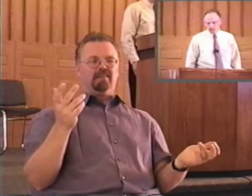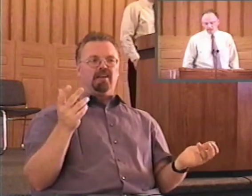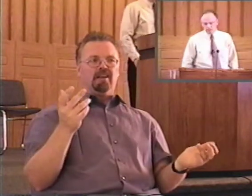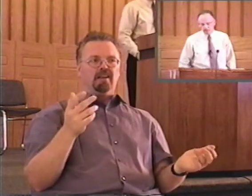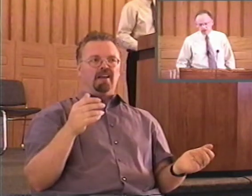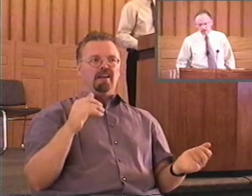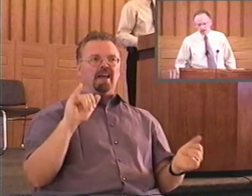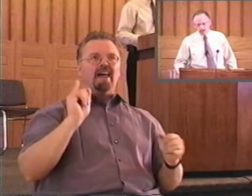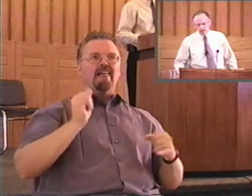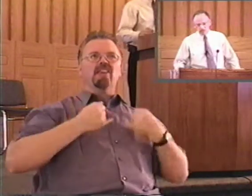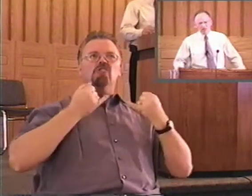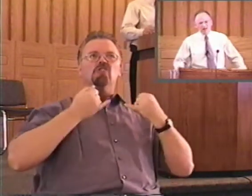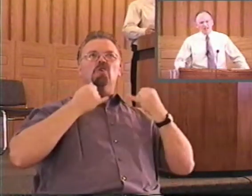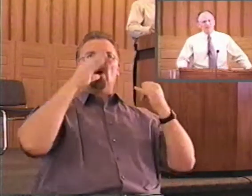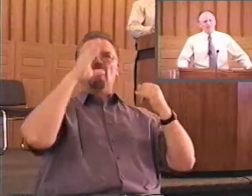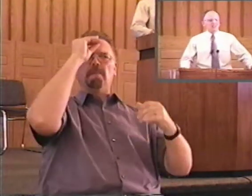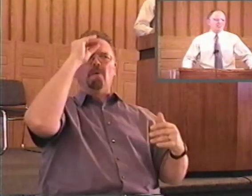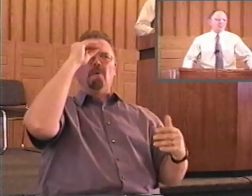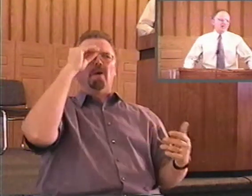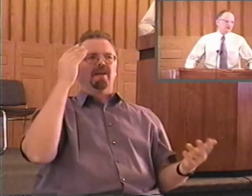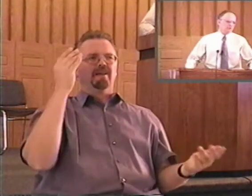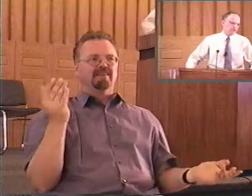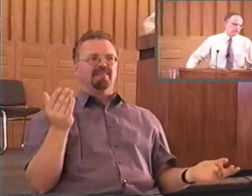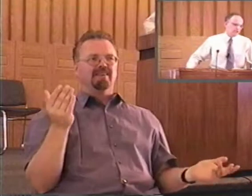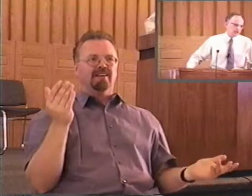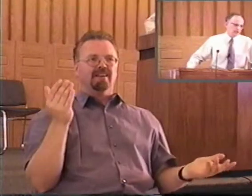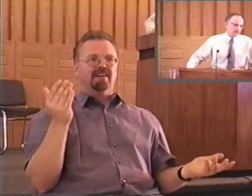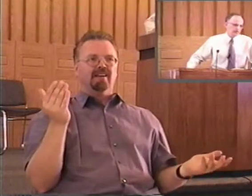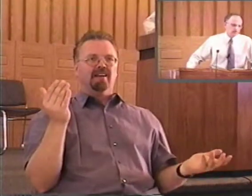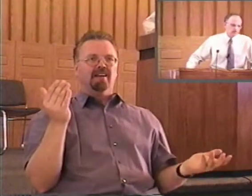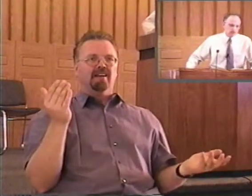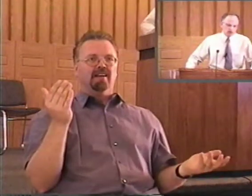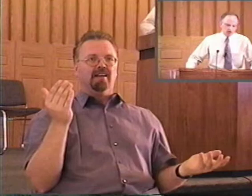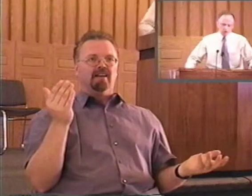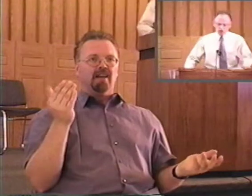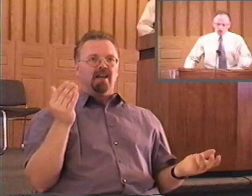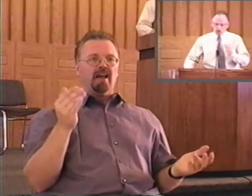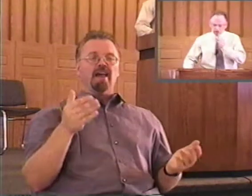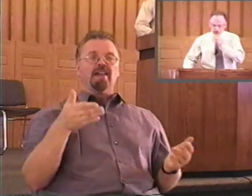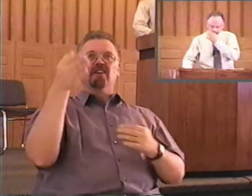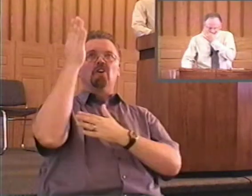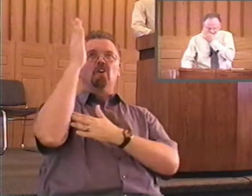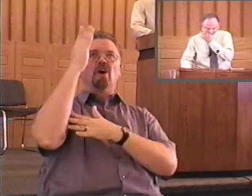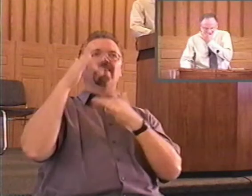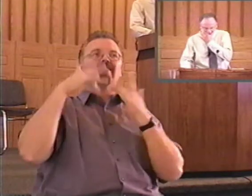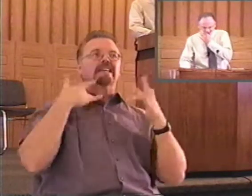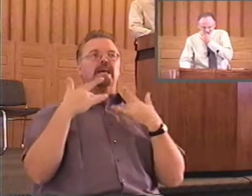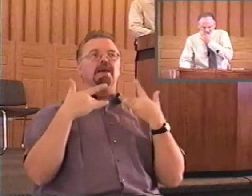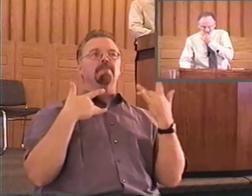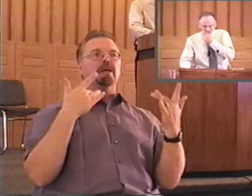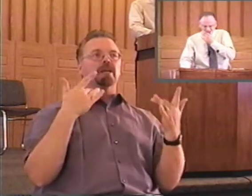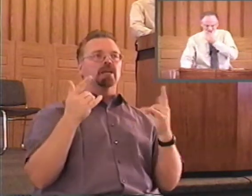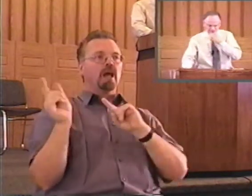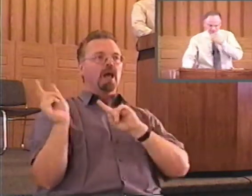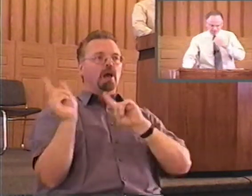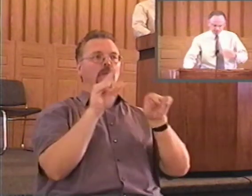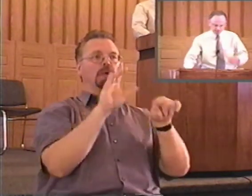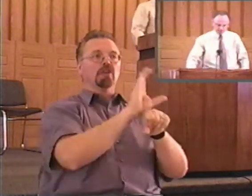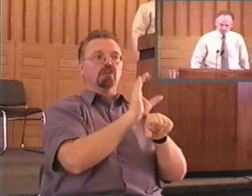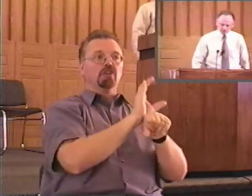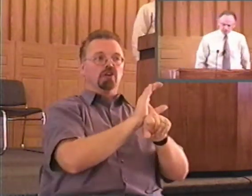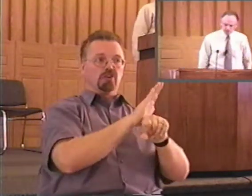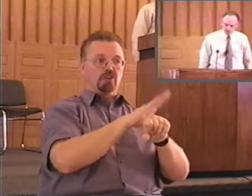joy boys. He's a God of excitement. Went to church when I was on